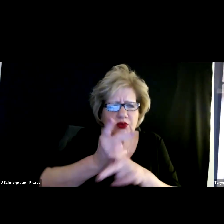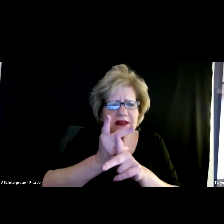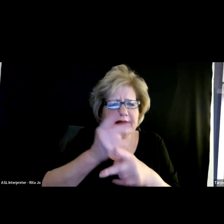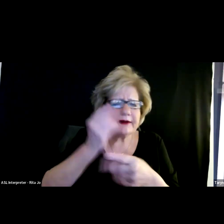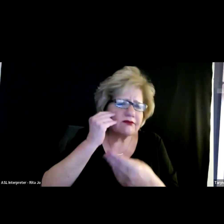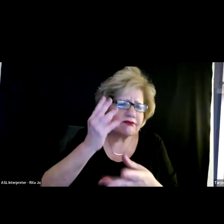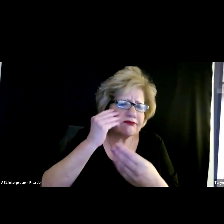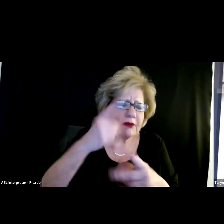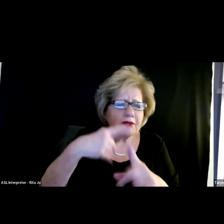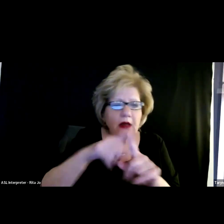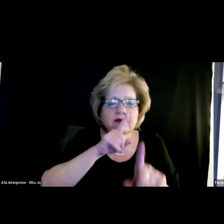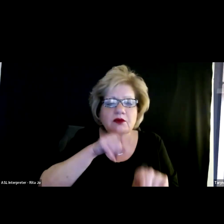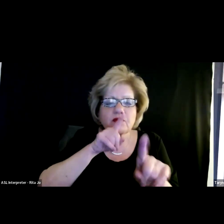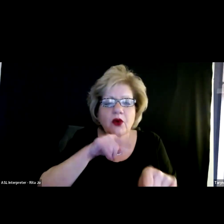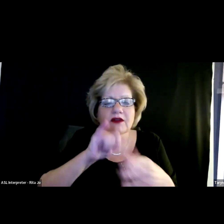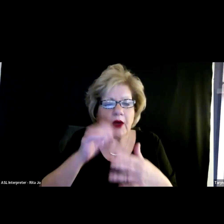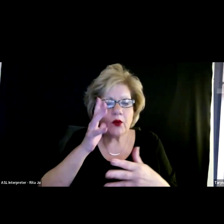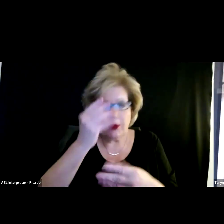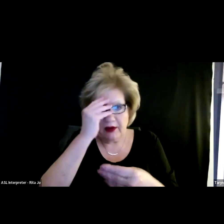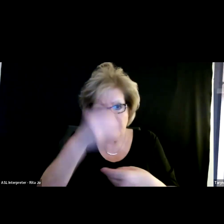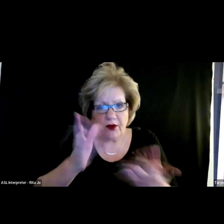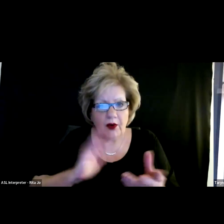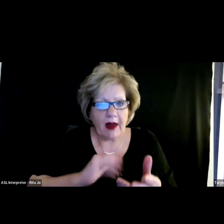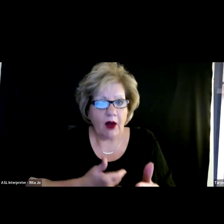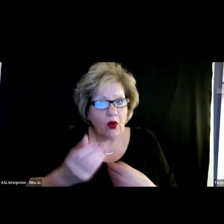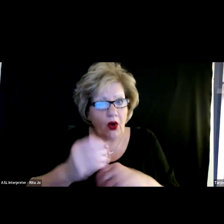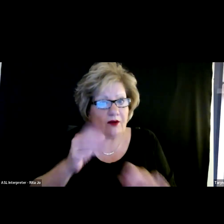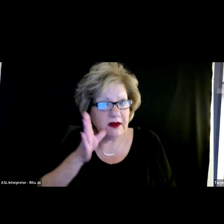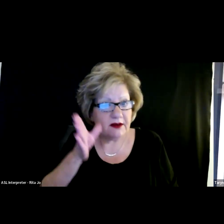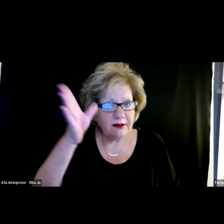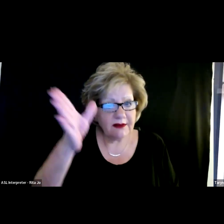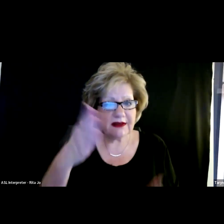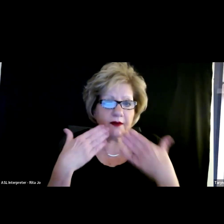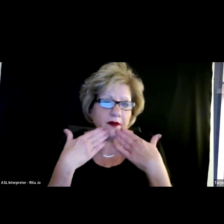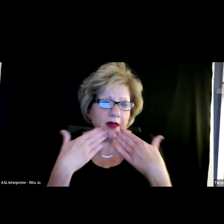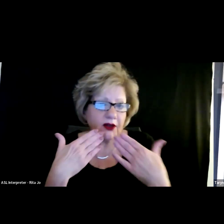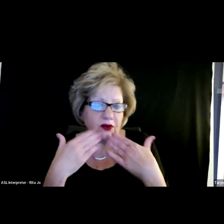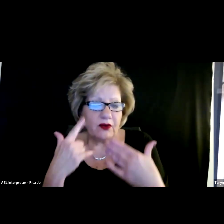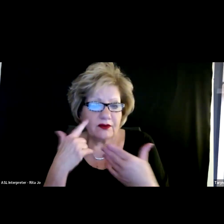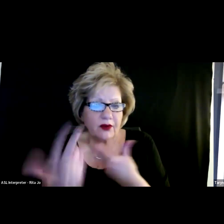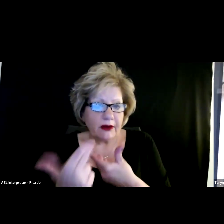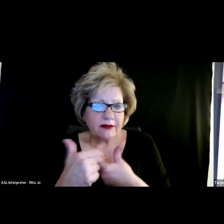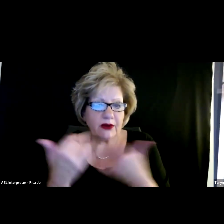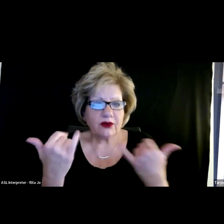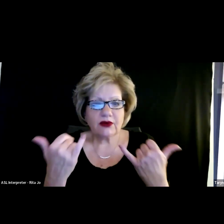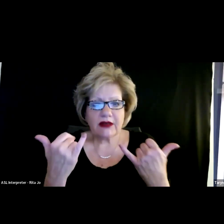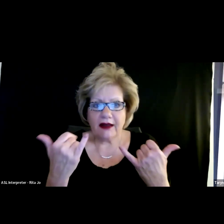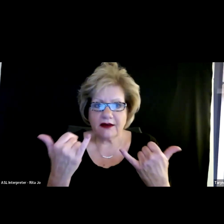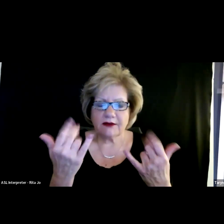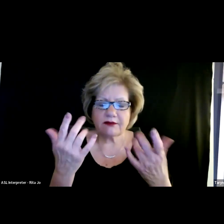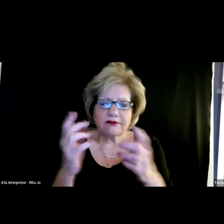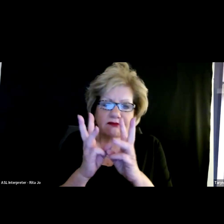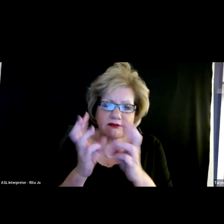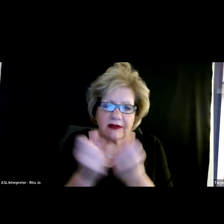inform our office moving forward. I want to again thank you for attending today's event and helping ODEP continue